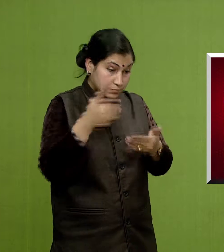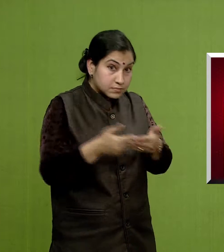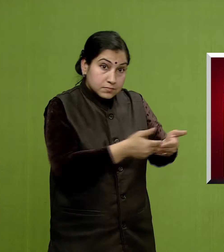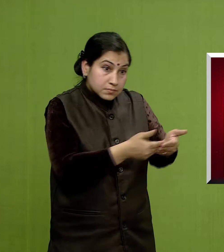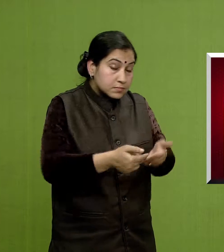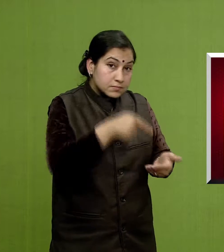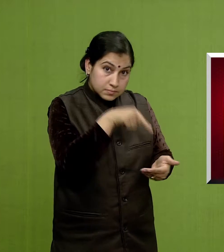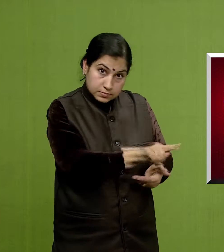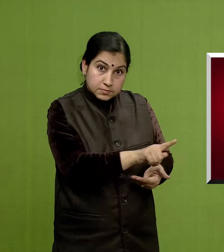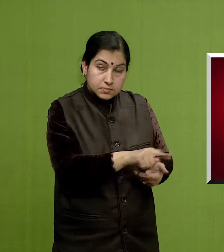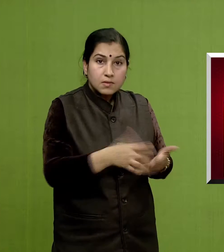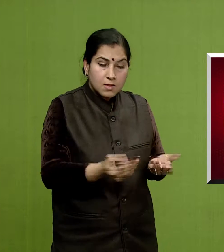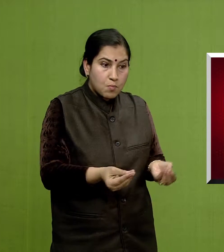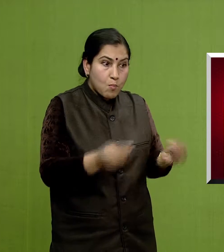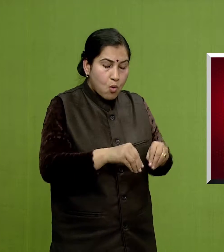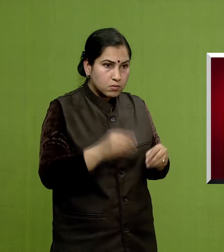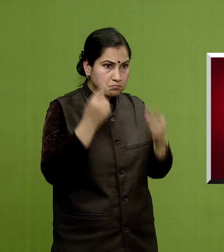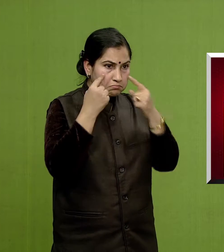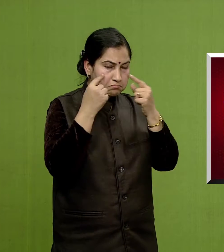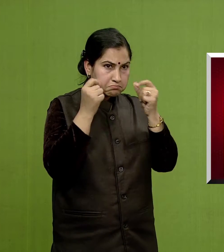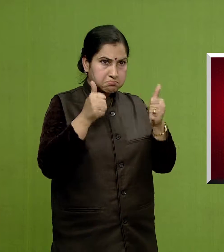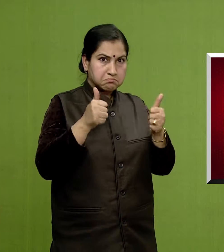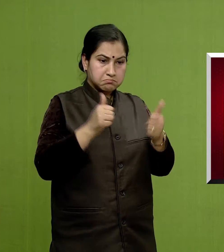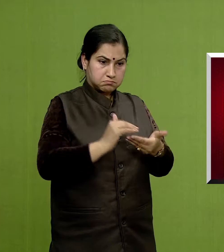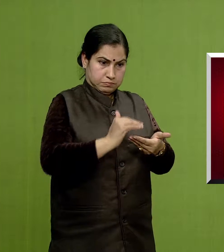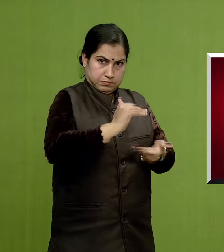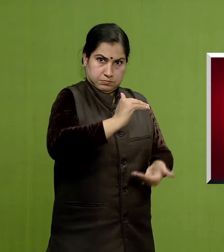become more alert and responsive.